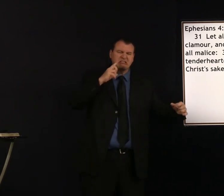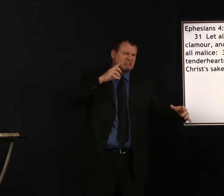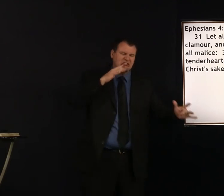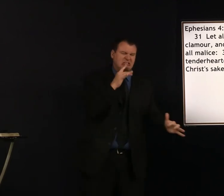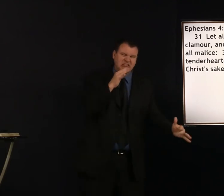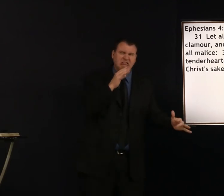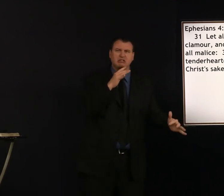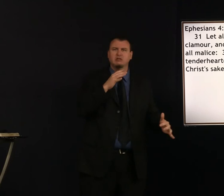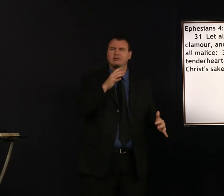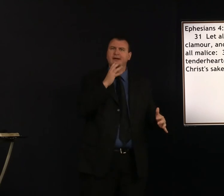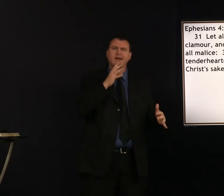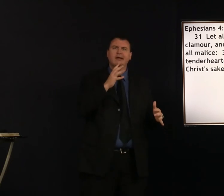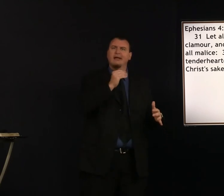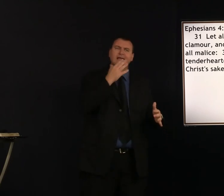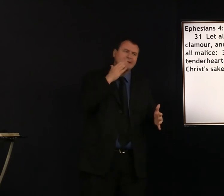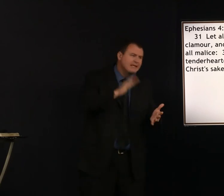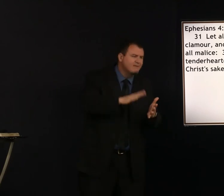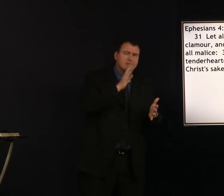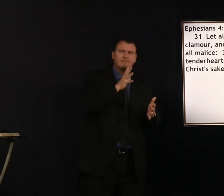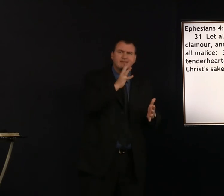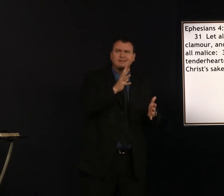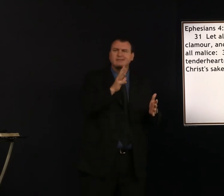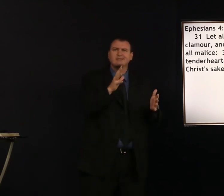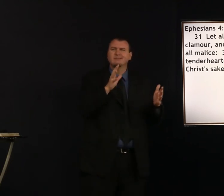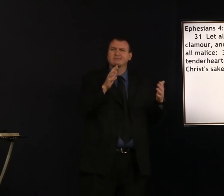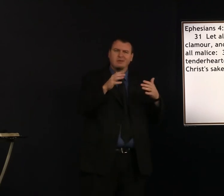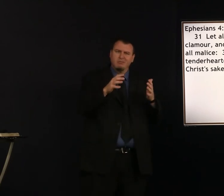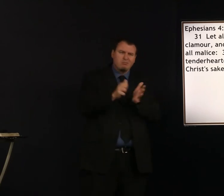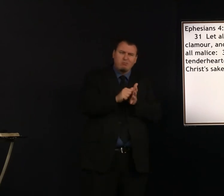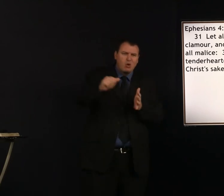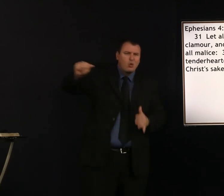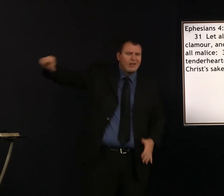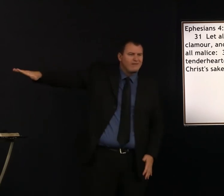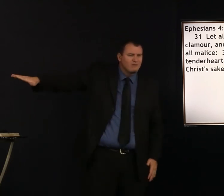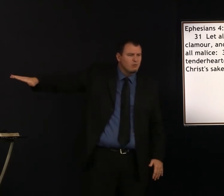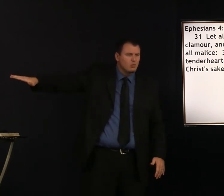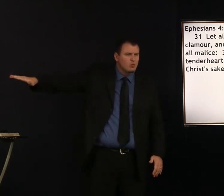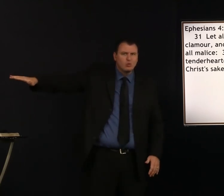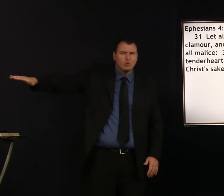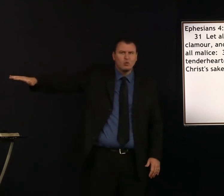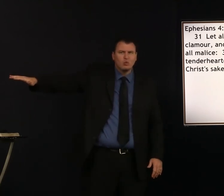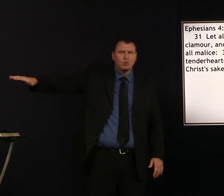clamor, and evil speaking, be put away from you.